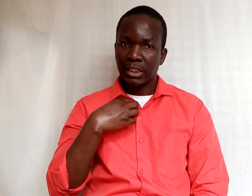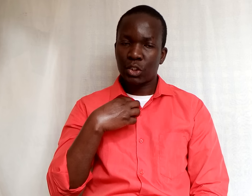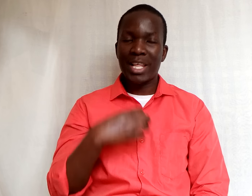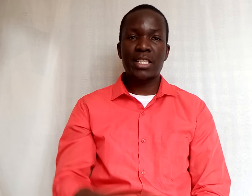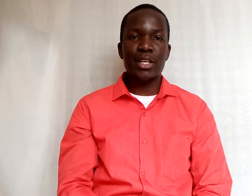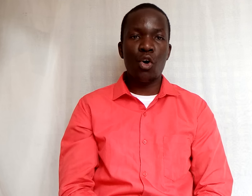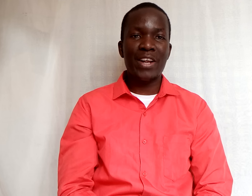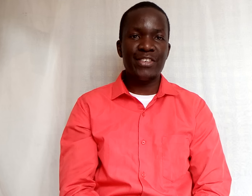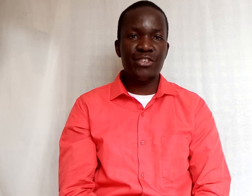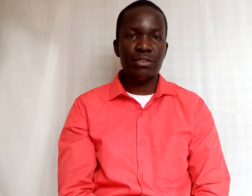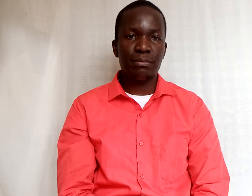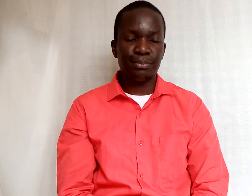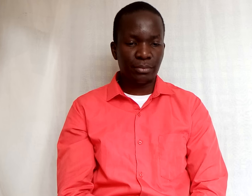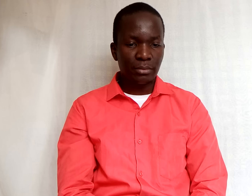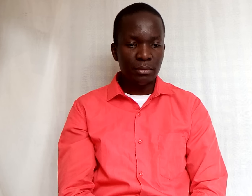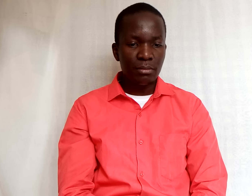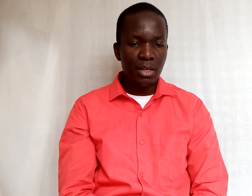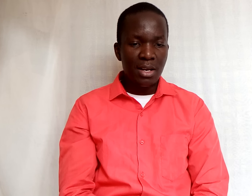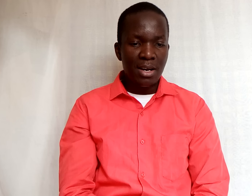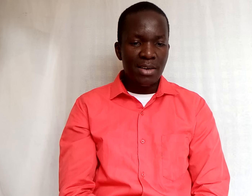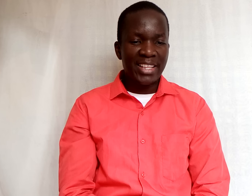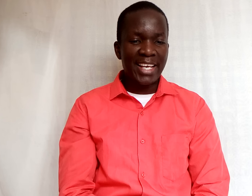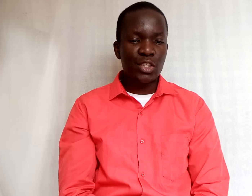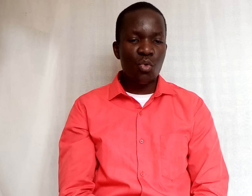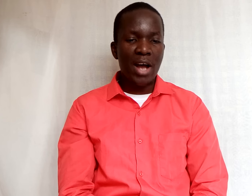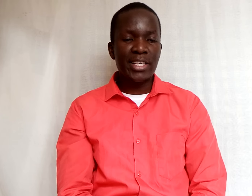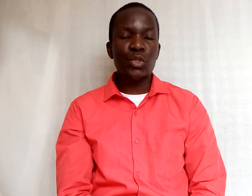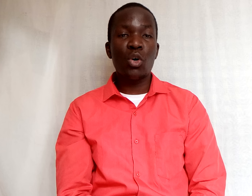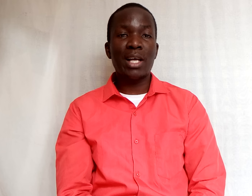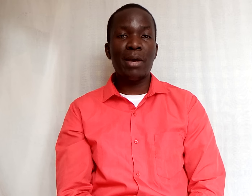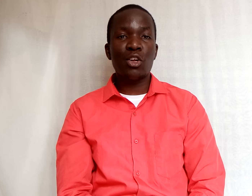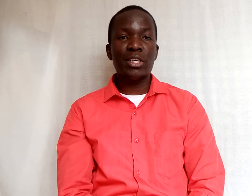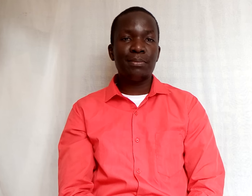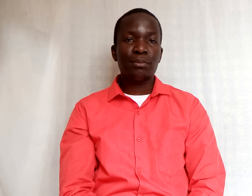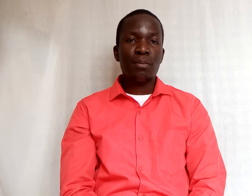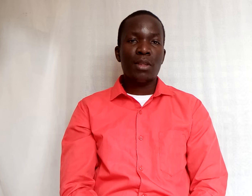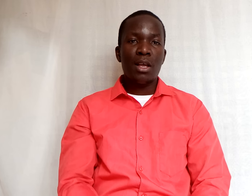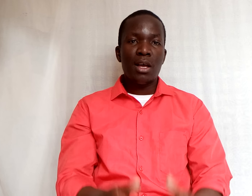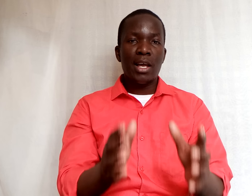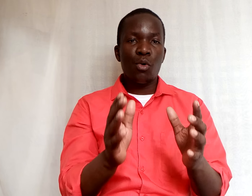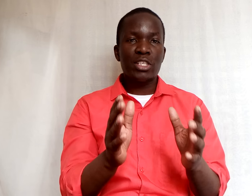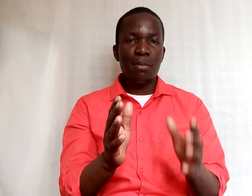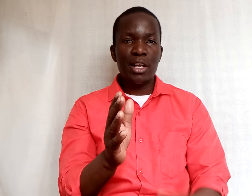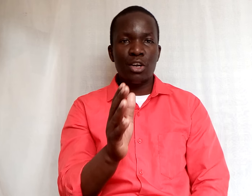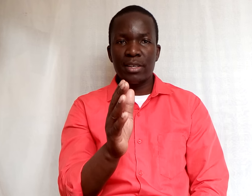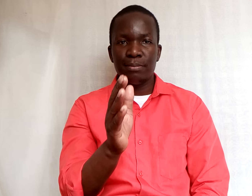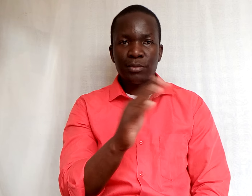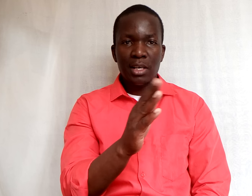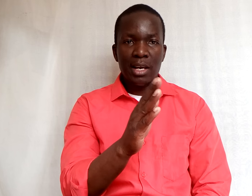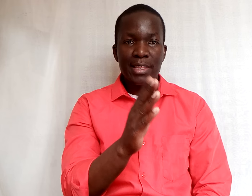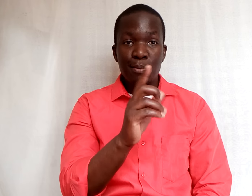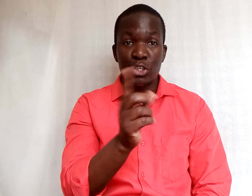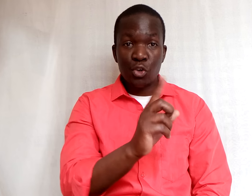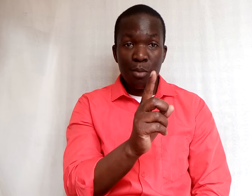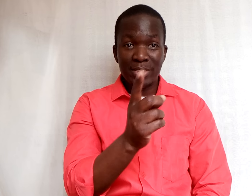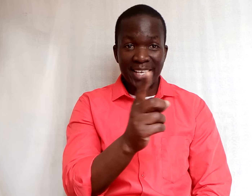So that's an orange. The next one is watermelon. Watermelon, the most common